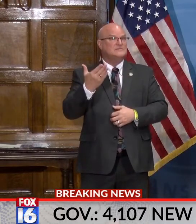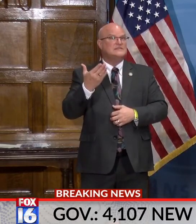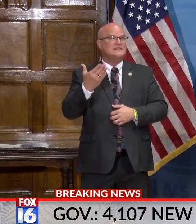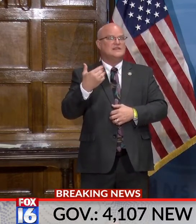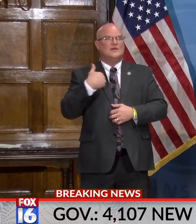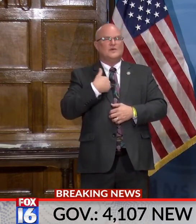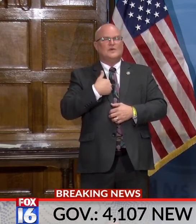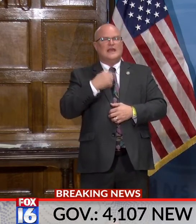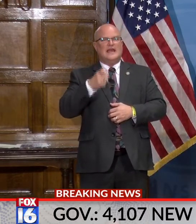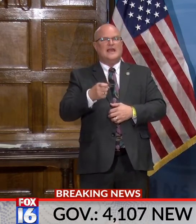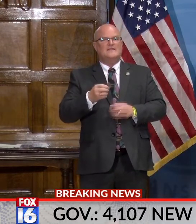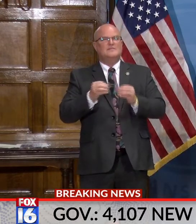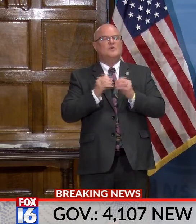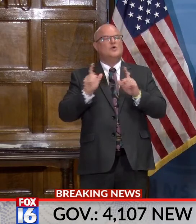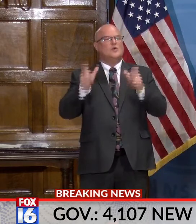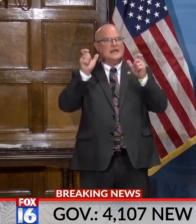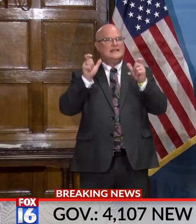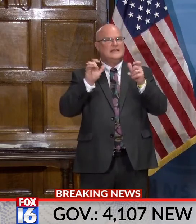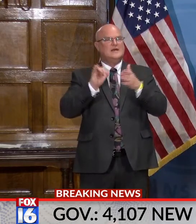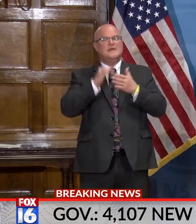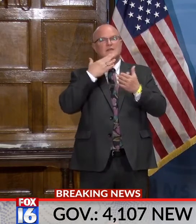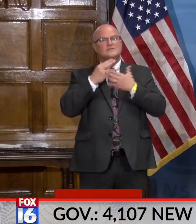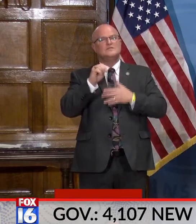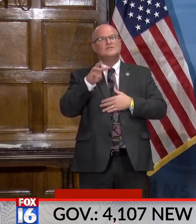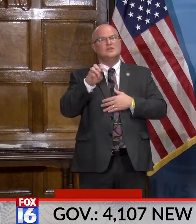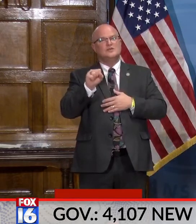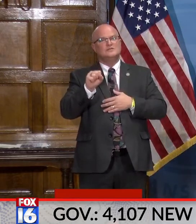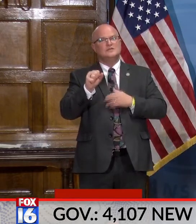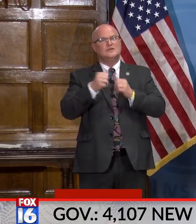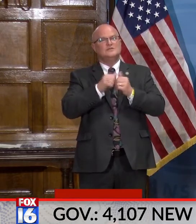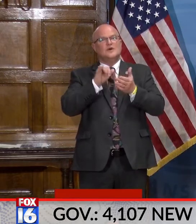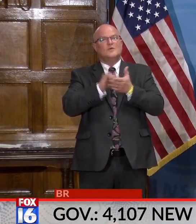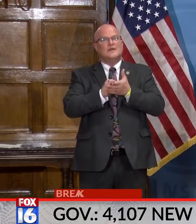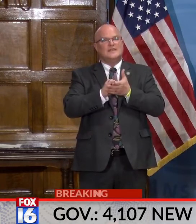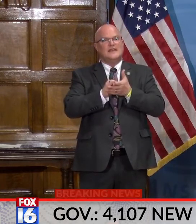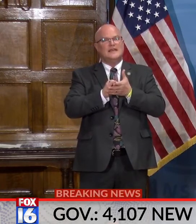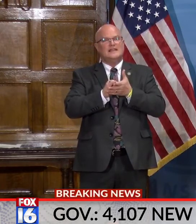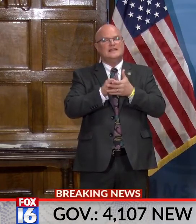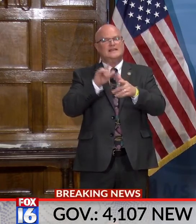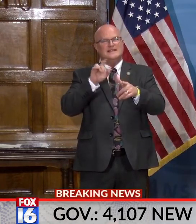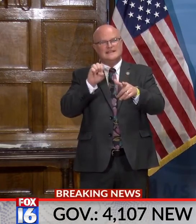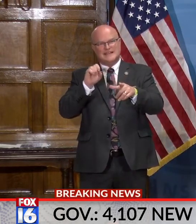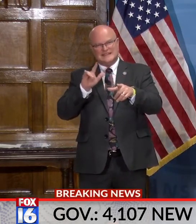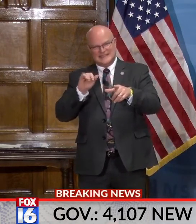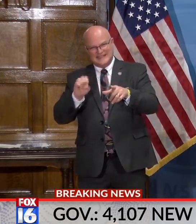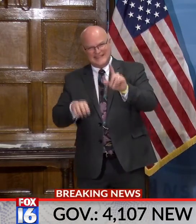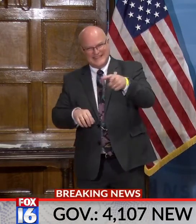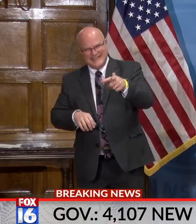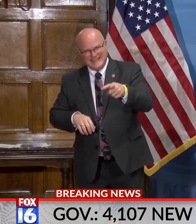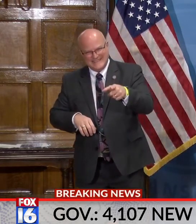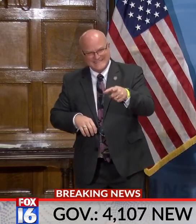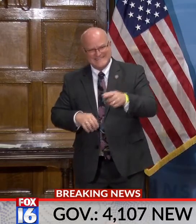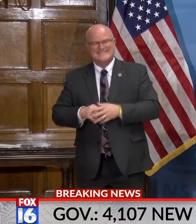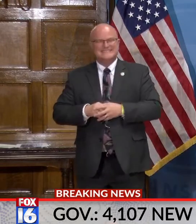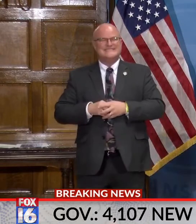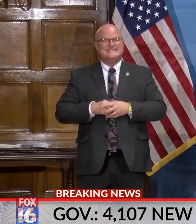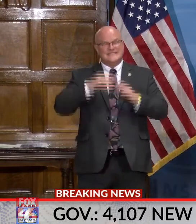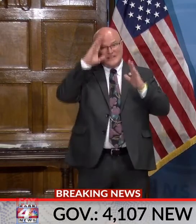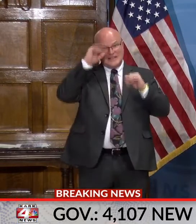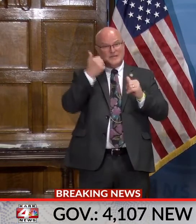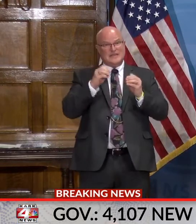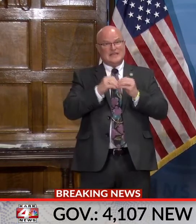got to administer much more quickly, but that's great news for us. With that, Leslie. So do you anticipate any